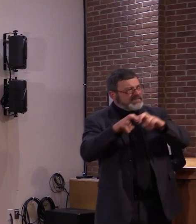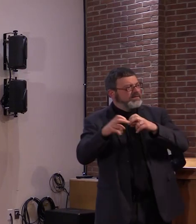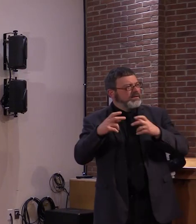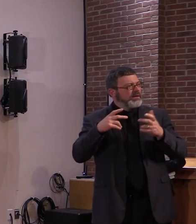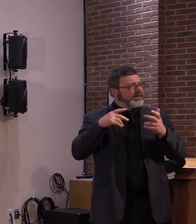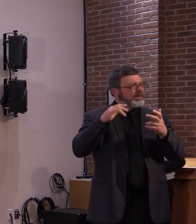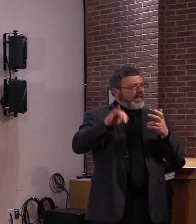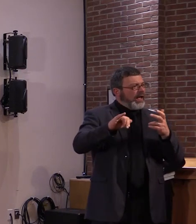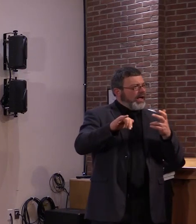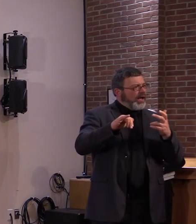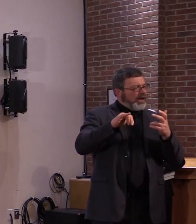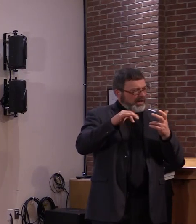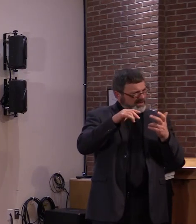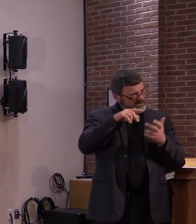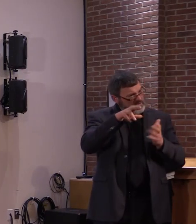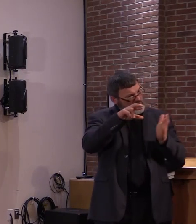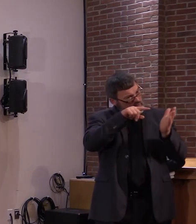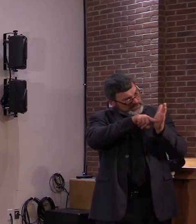research because